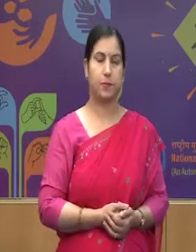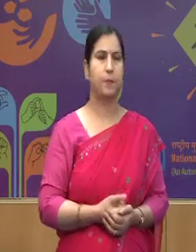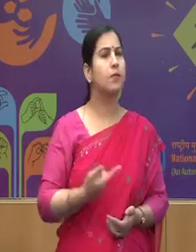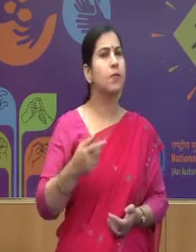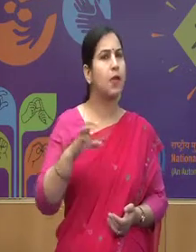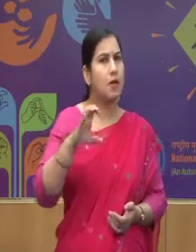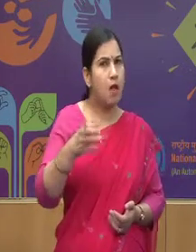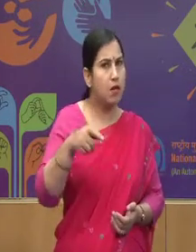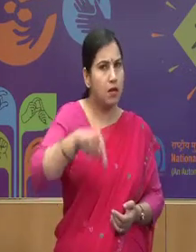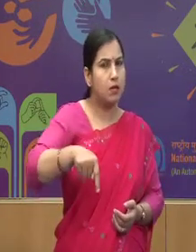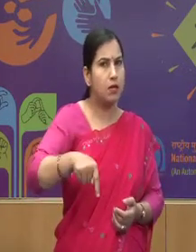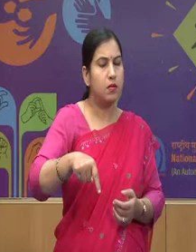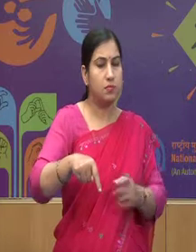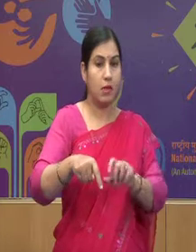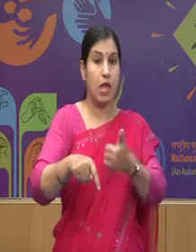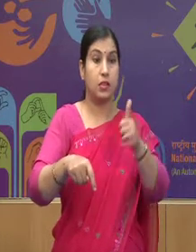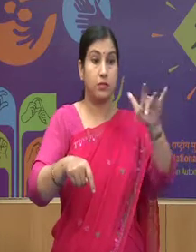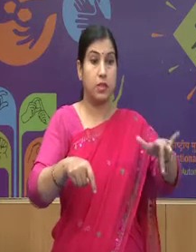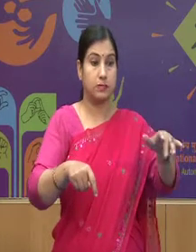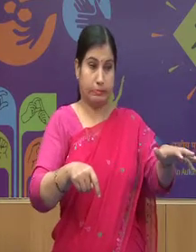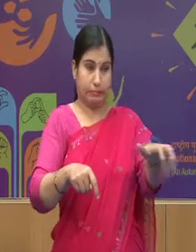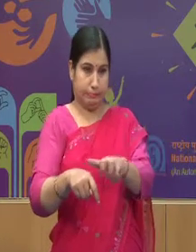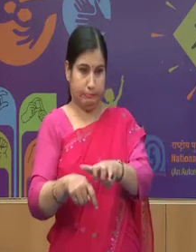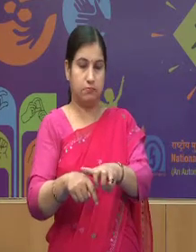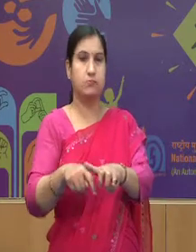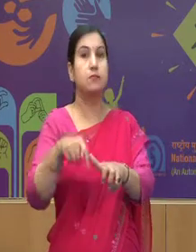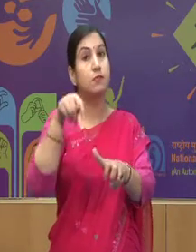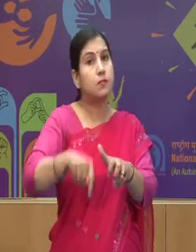The country that conquered another land was called